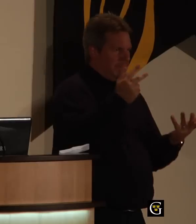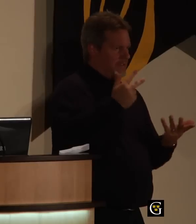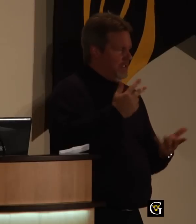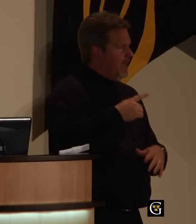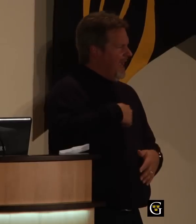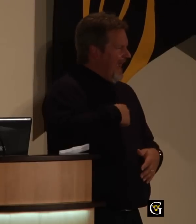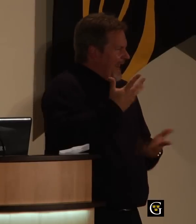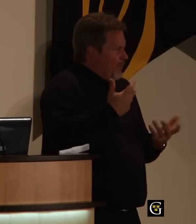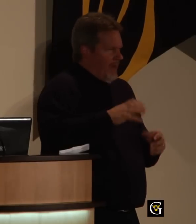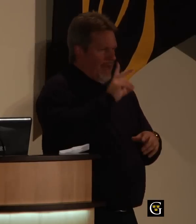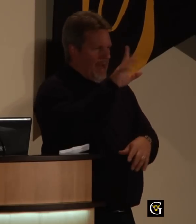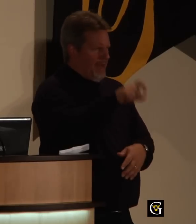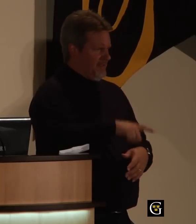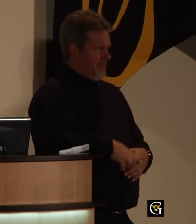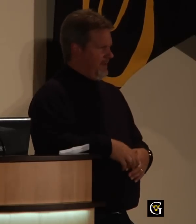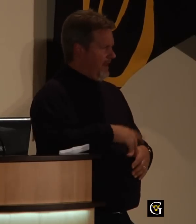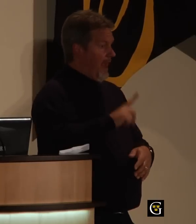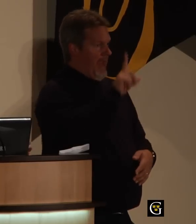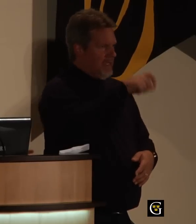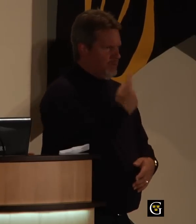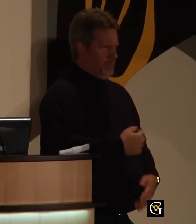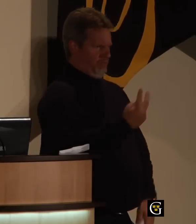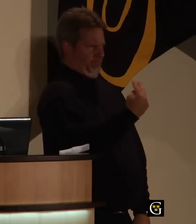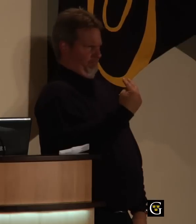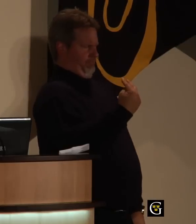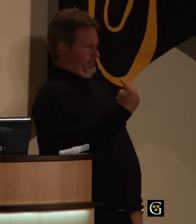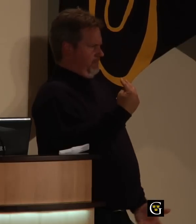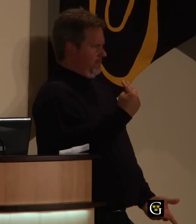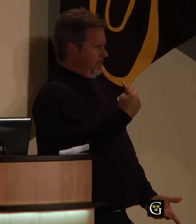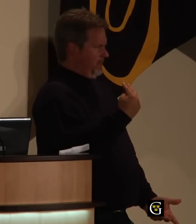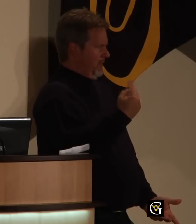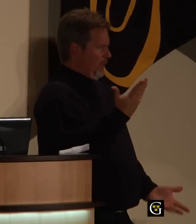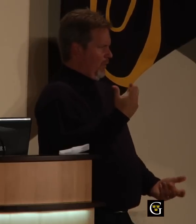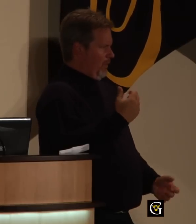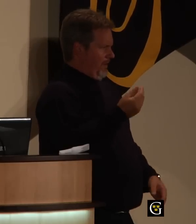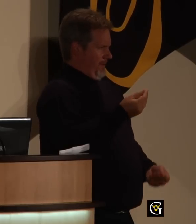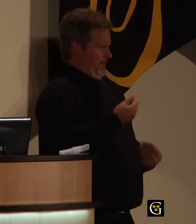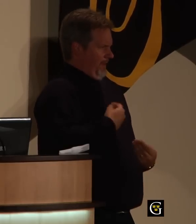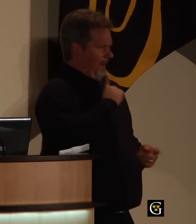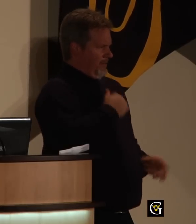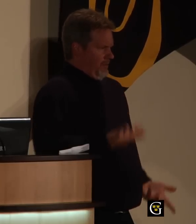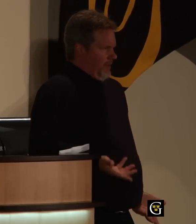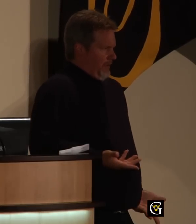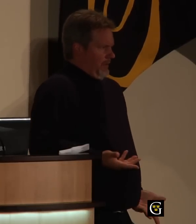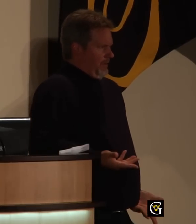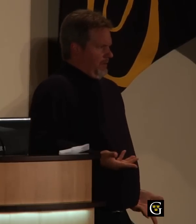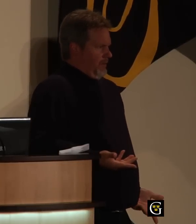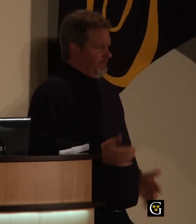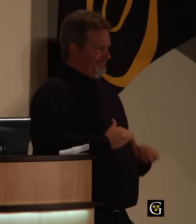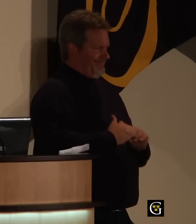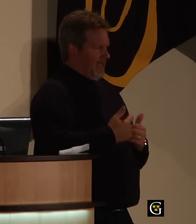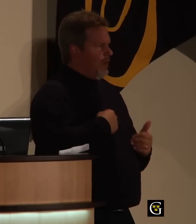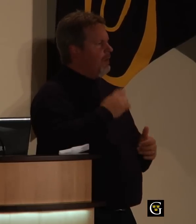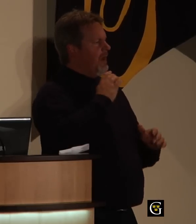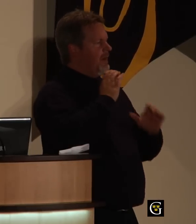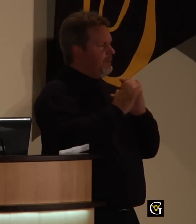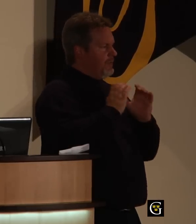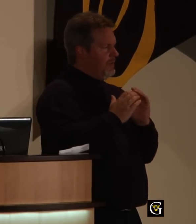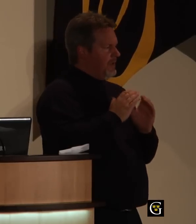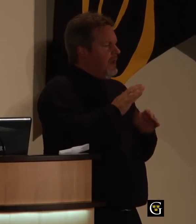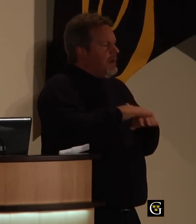I asked, it would flip them out. They'd be unable to give me an answer. They'd be unable to communicate comfortably with me ever